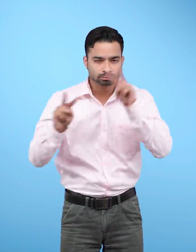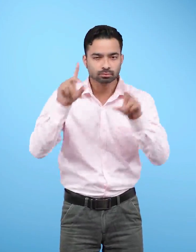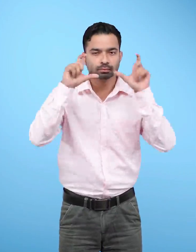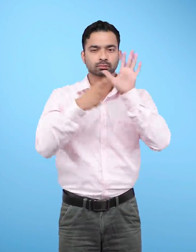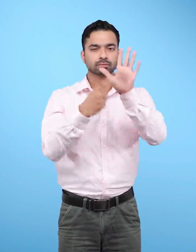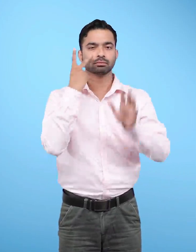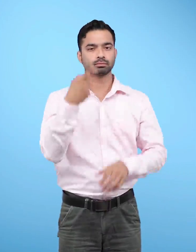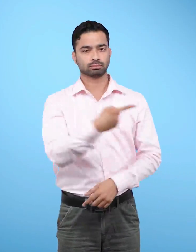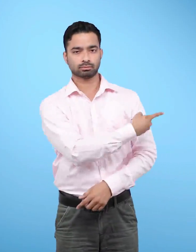Rectangle D,